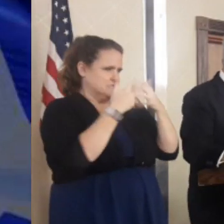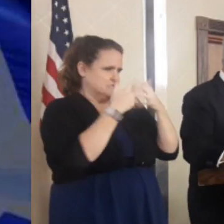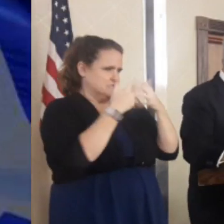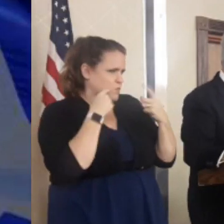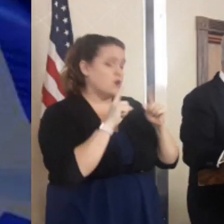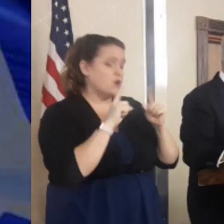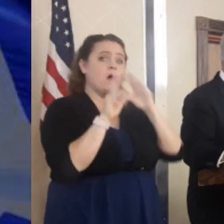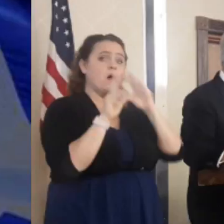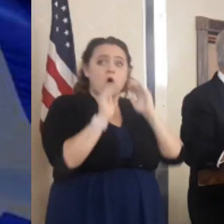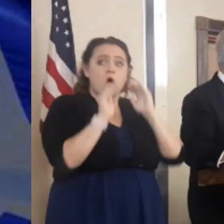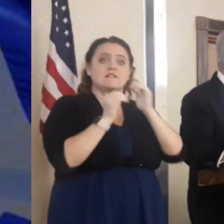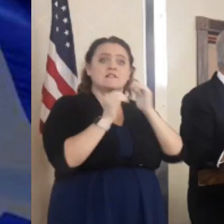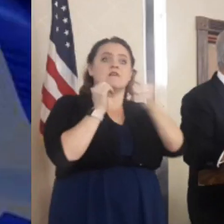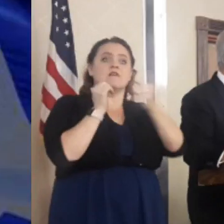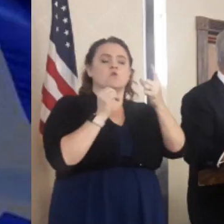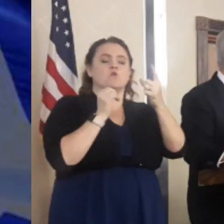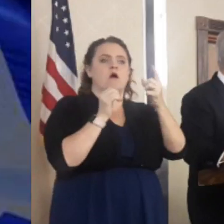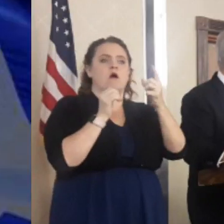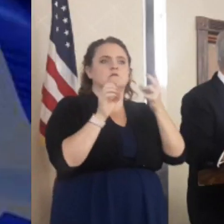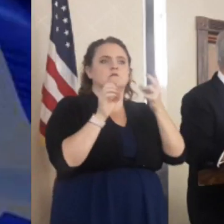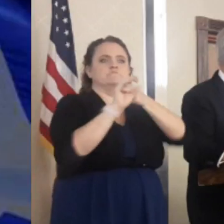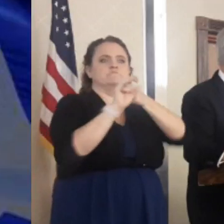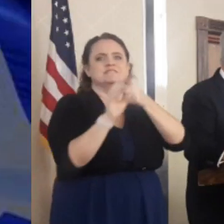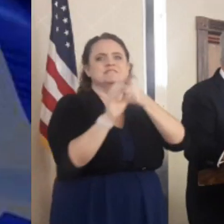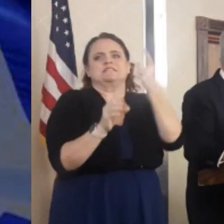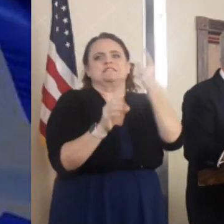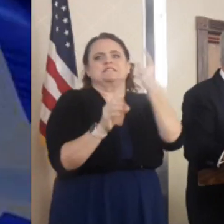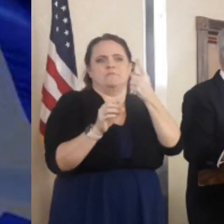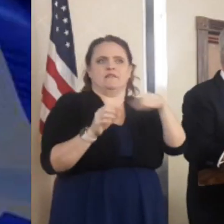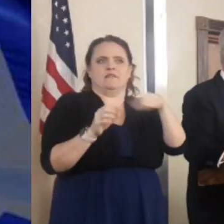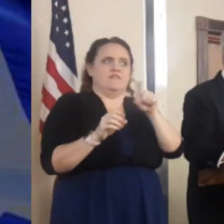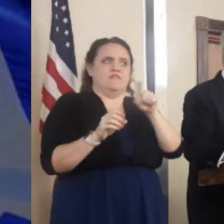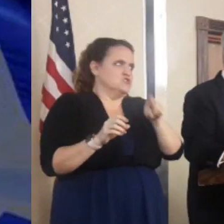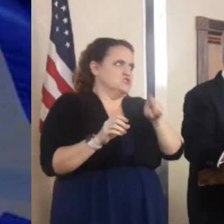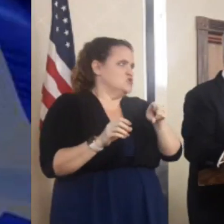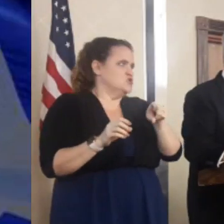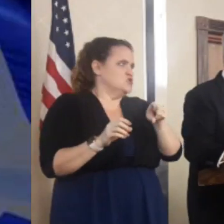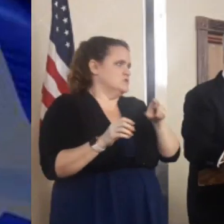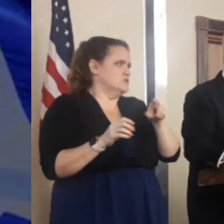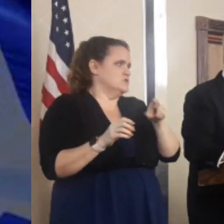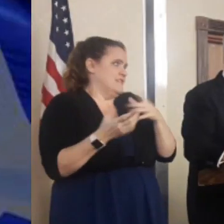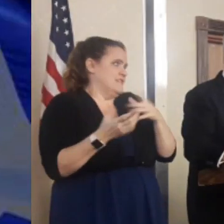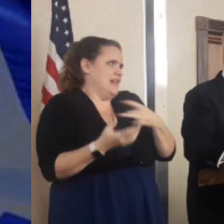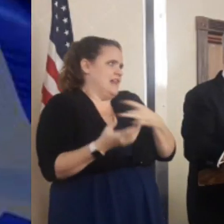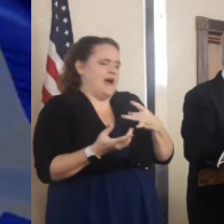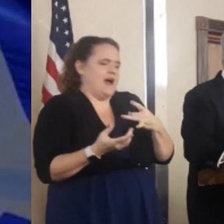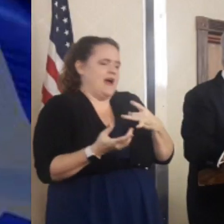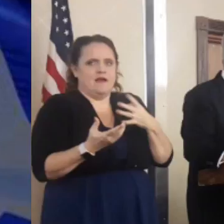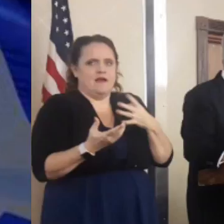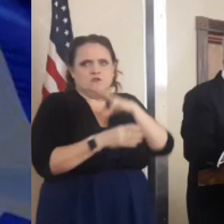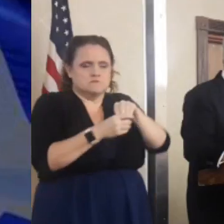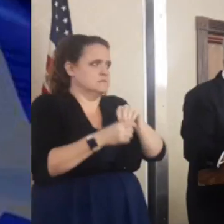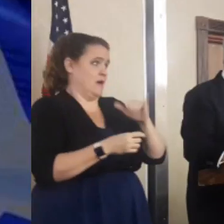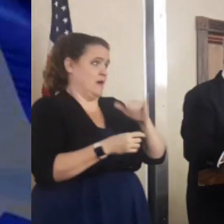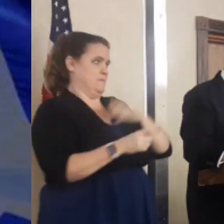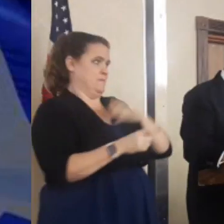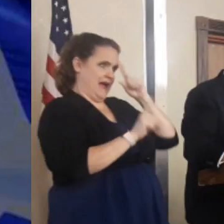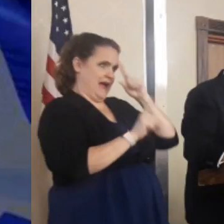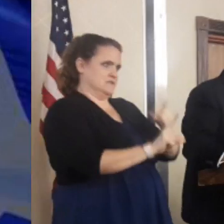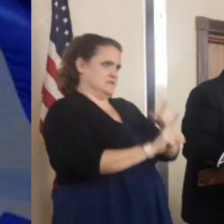everybody got a lot that they should have gotten, a lot that they would like to be on. And that certainly was my intention.